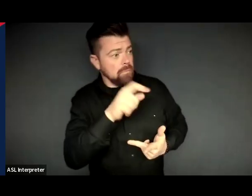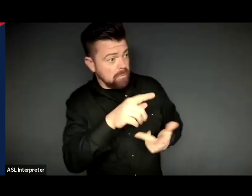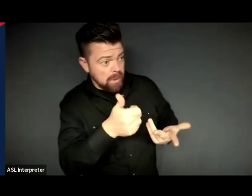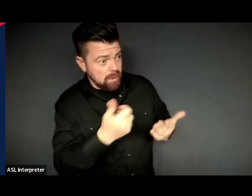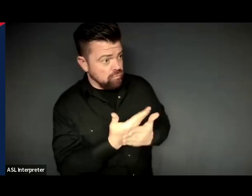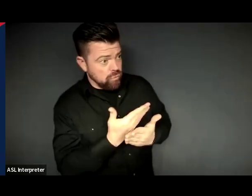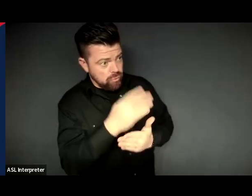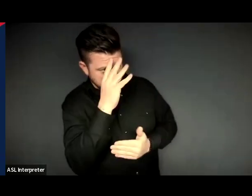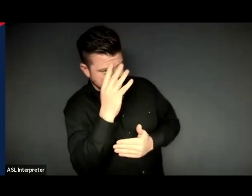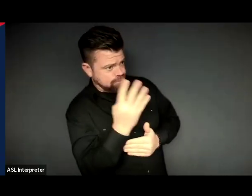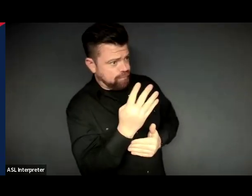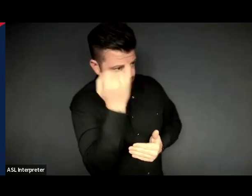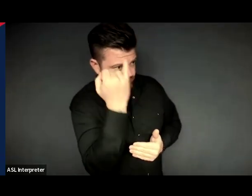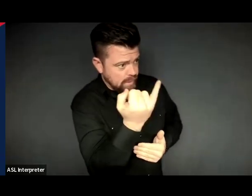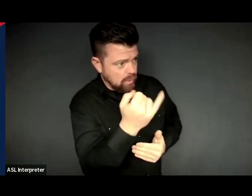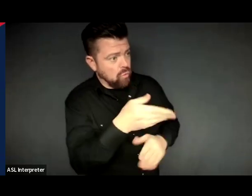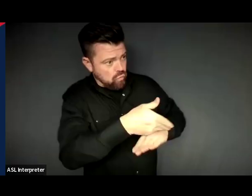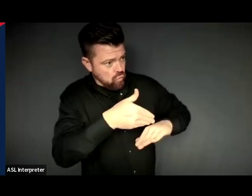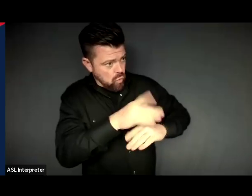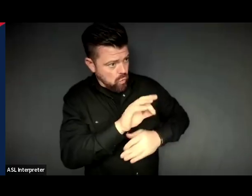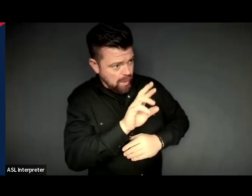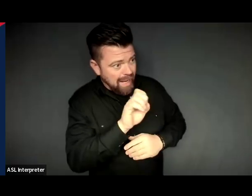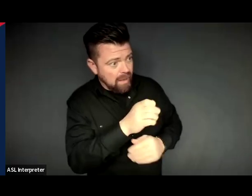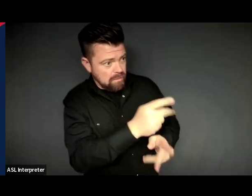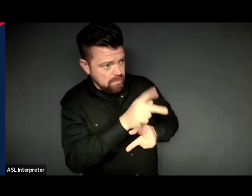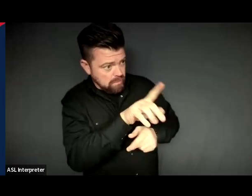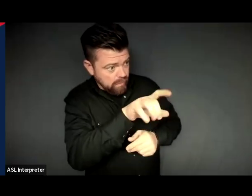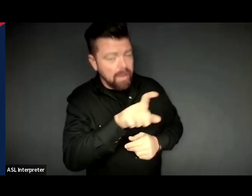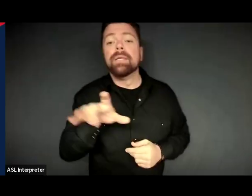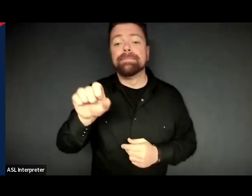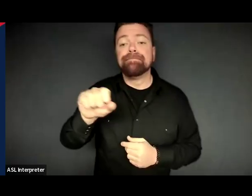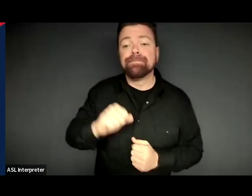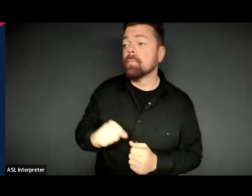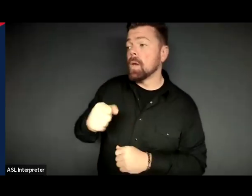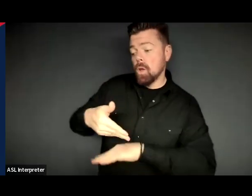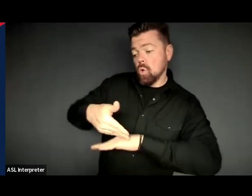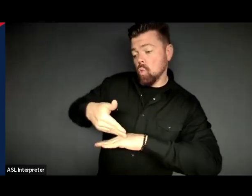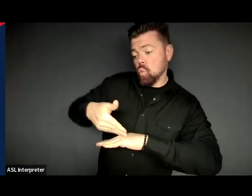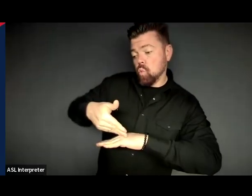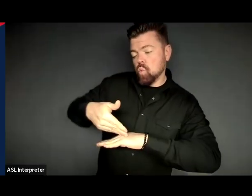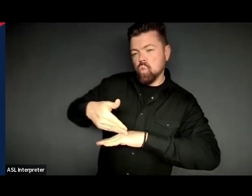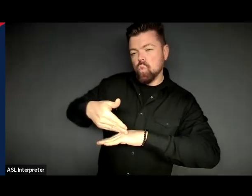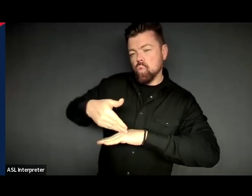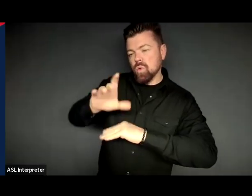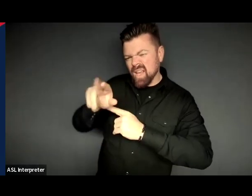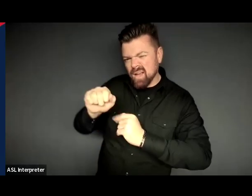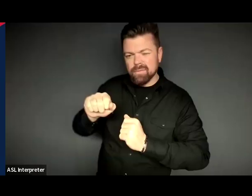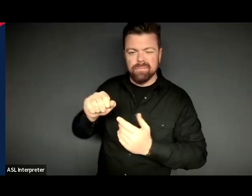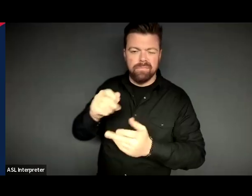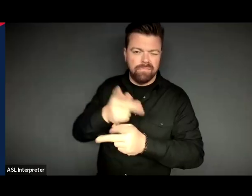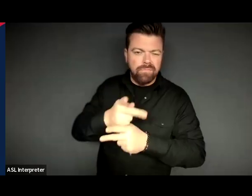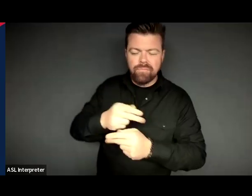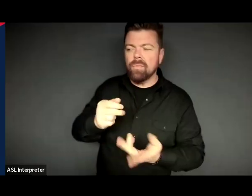And yes, there's a lot of things that have happened in wound care. Wound care is an issue that tends to come up